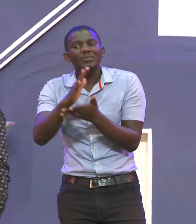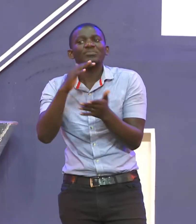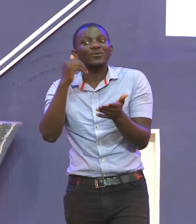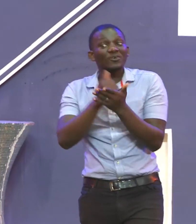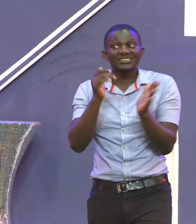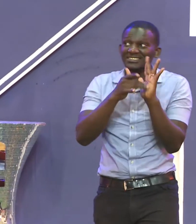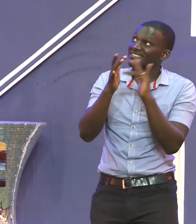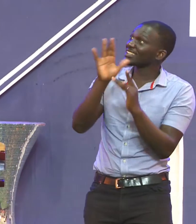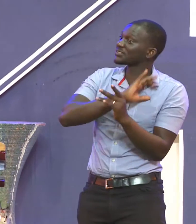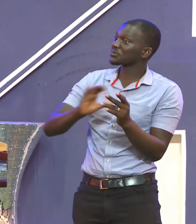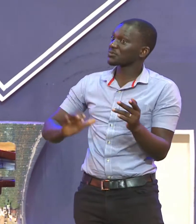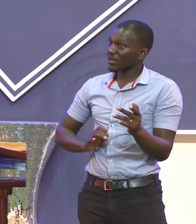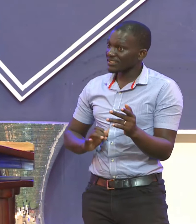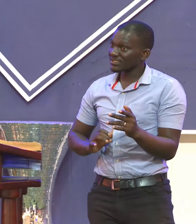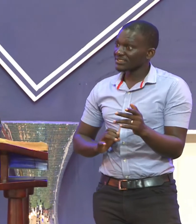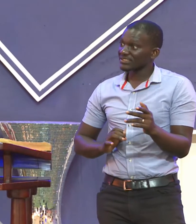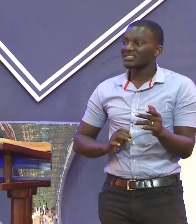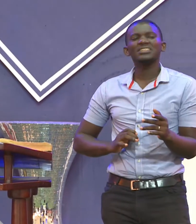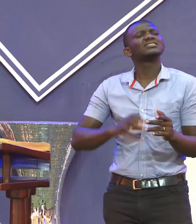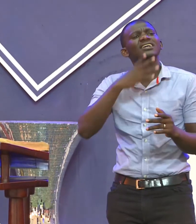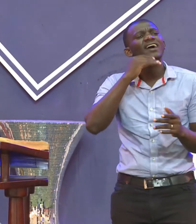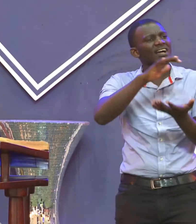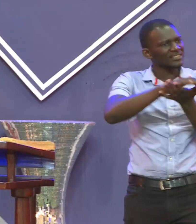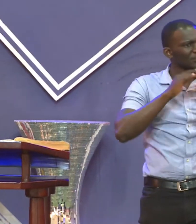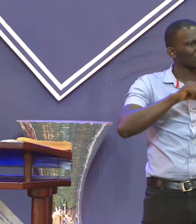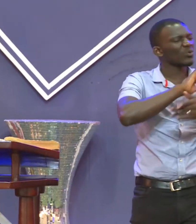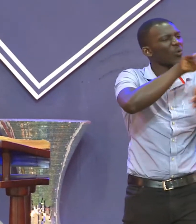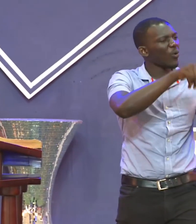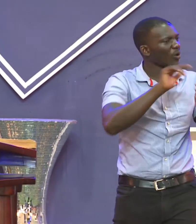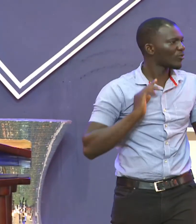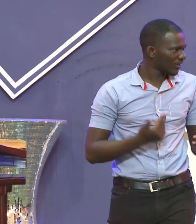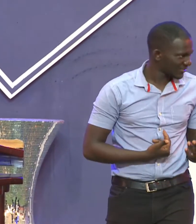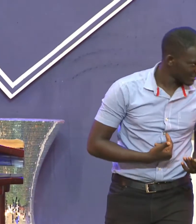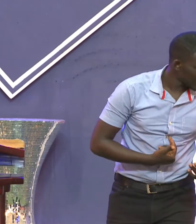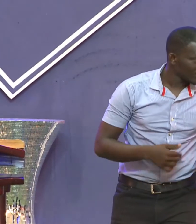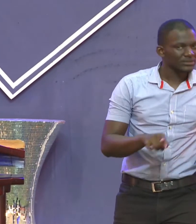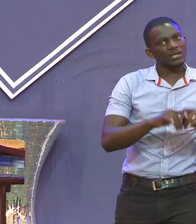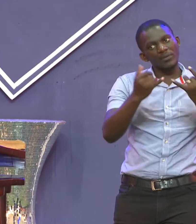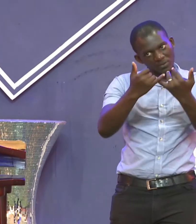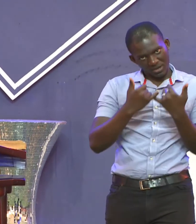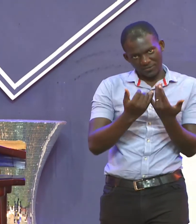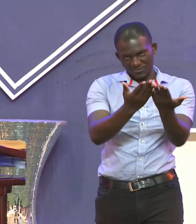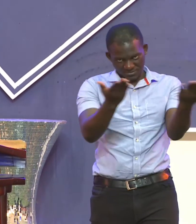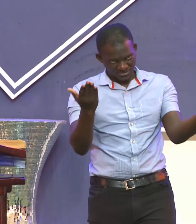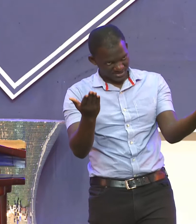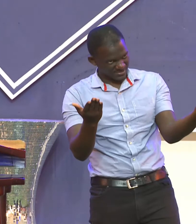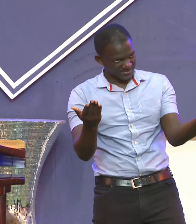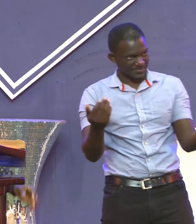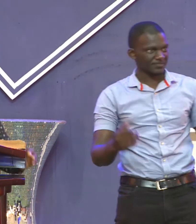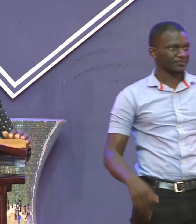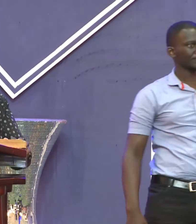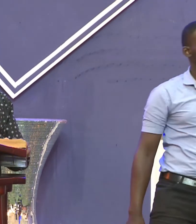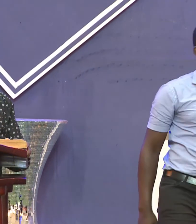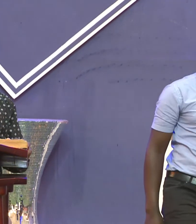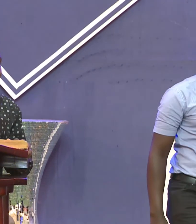wife unto the husband Jesus, because Jesus is our husband. Kale no mukyala kanchilete bwenti. Even the hand to the wife, let me